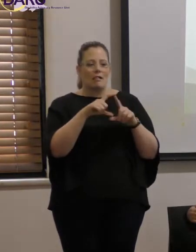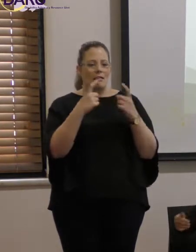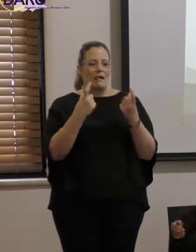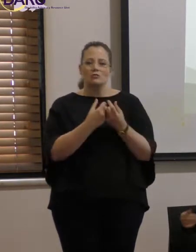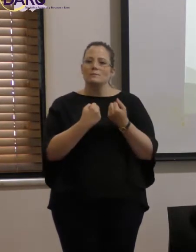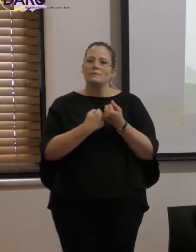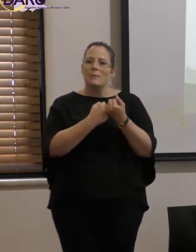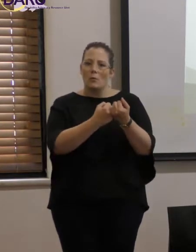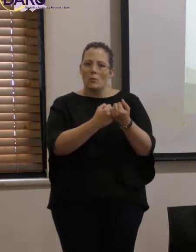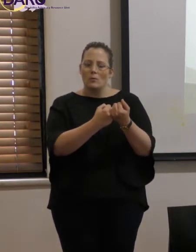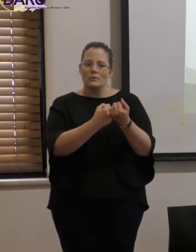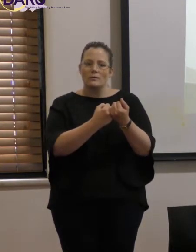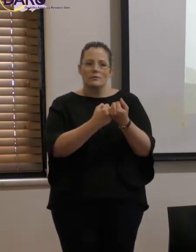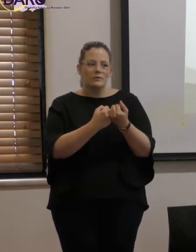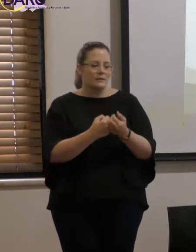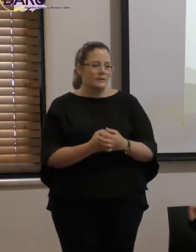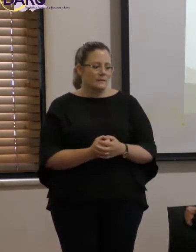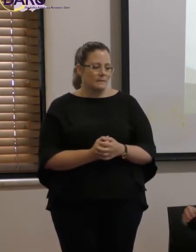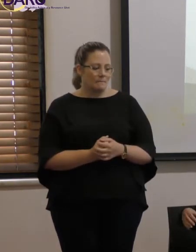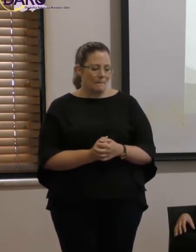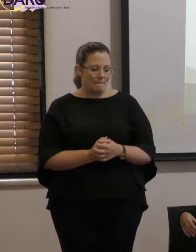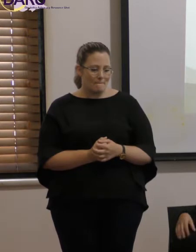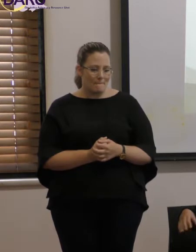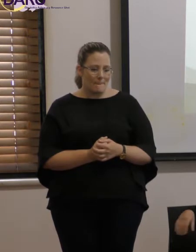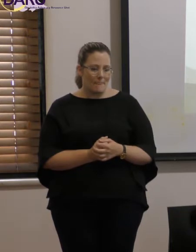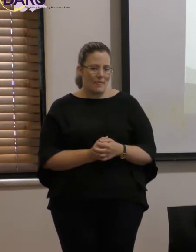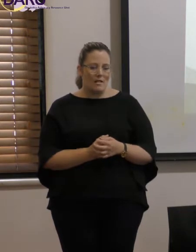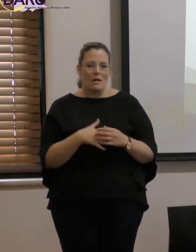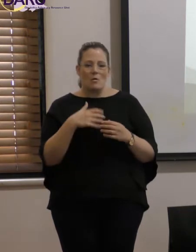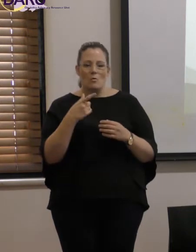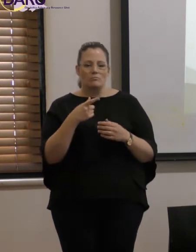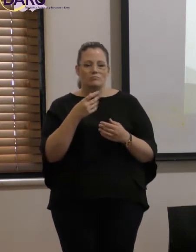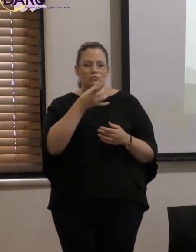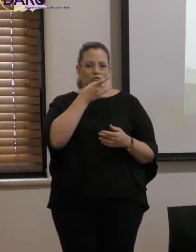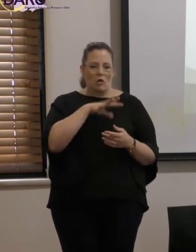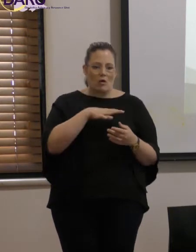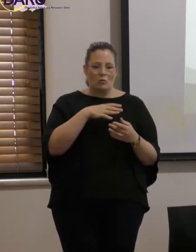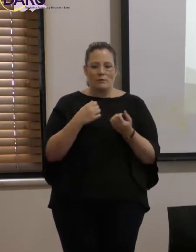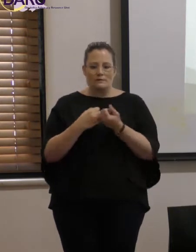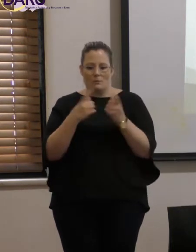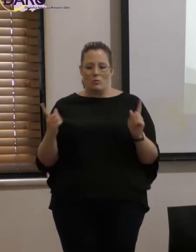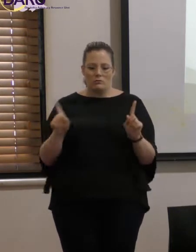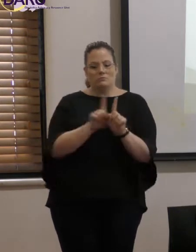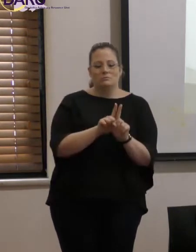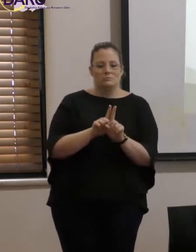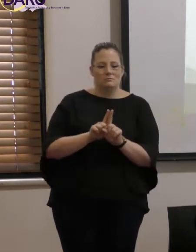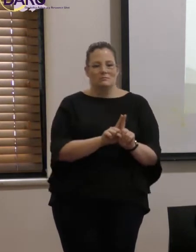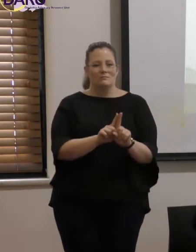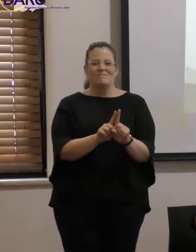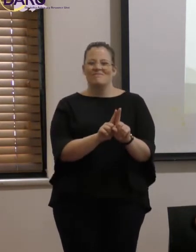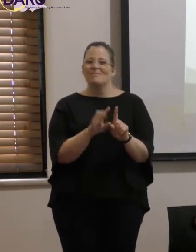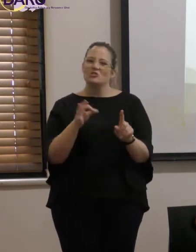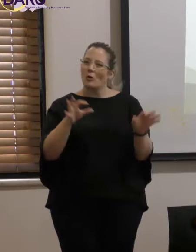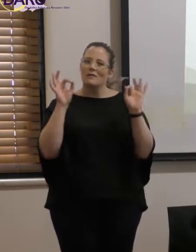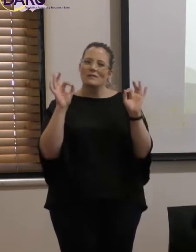know, having someone glued to the child with a disability, that's not ideal, you know, and there's a whole range, and giving